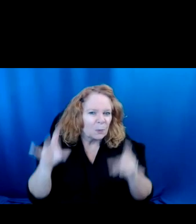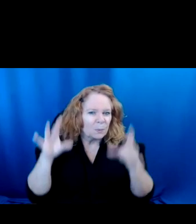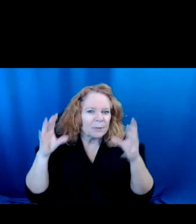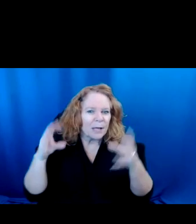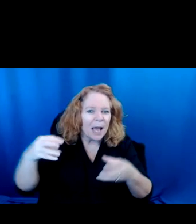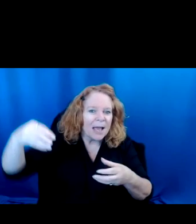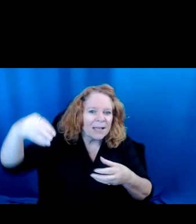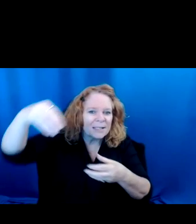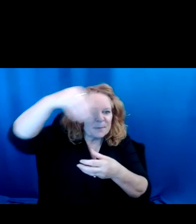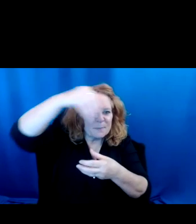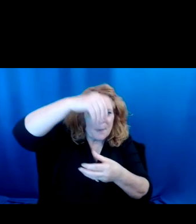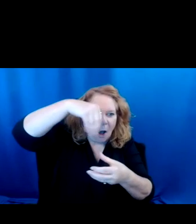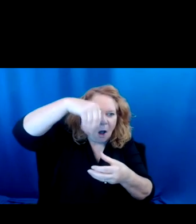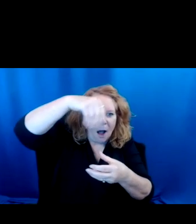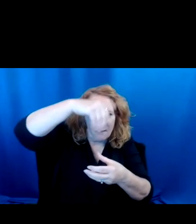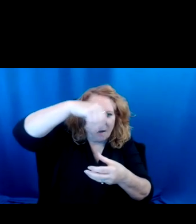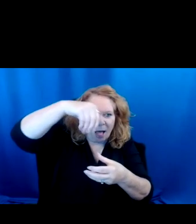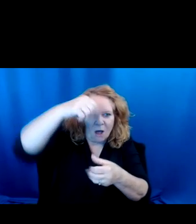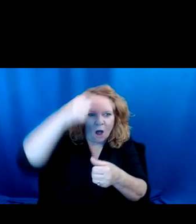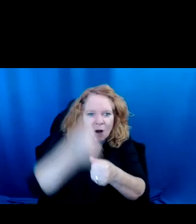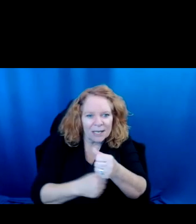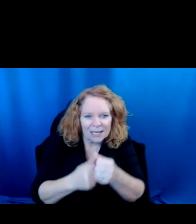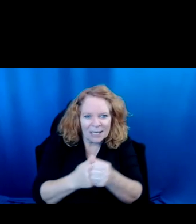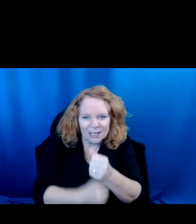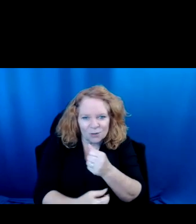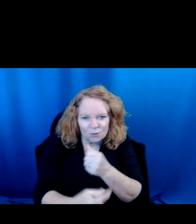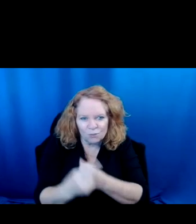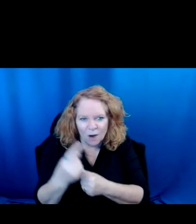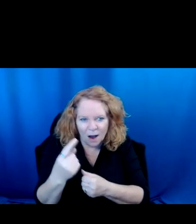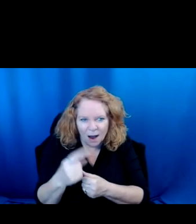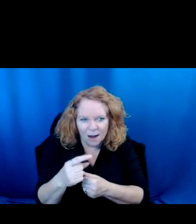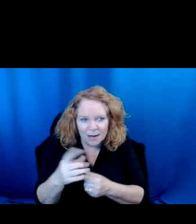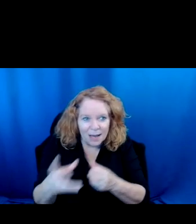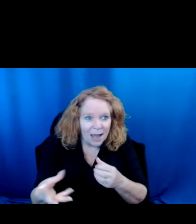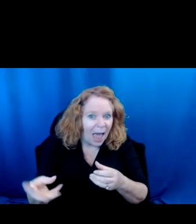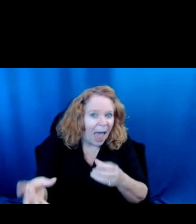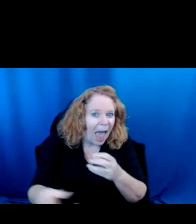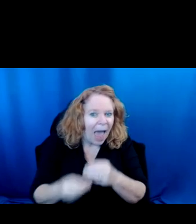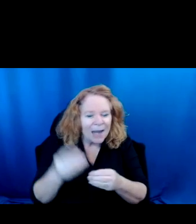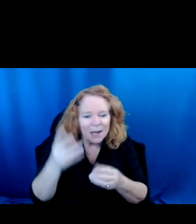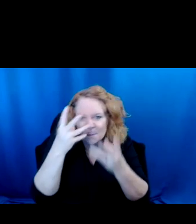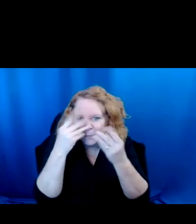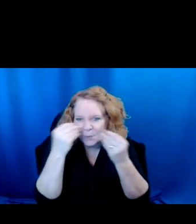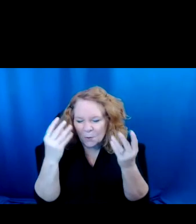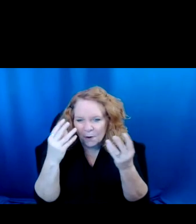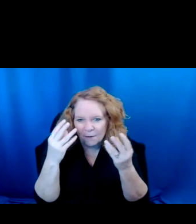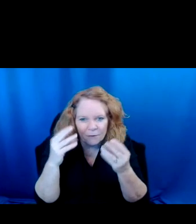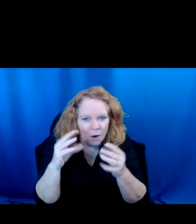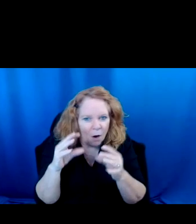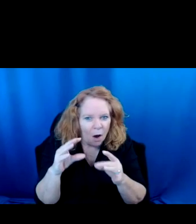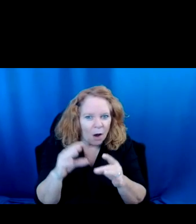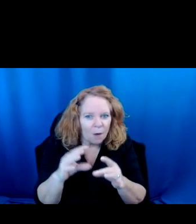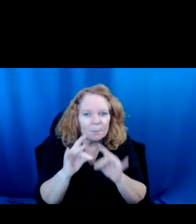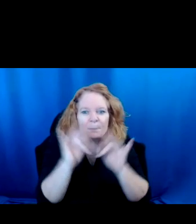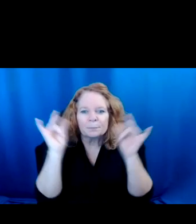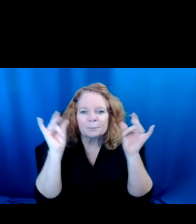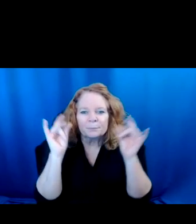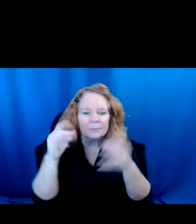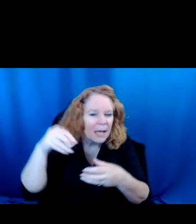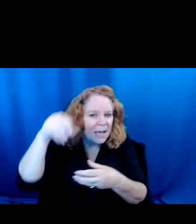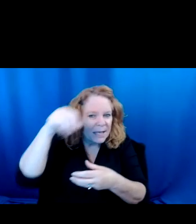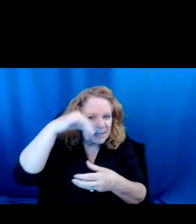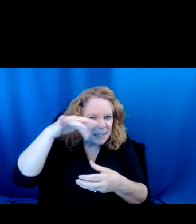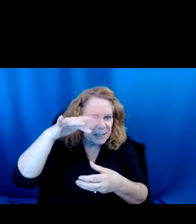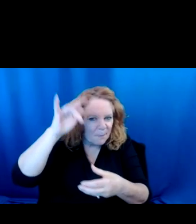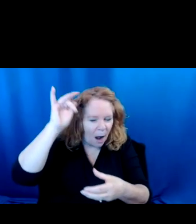to each of them. She added beautiful crispy sparkles. "Here